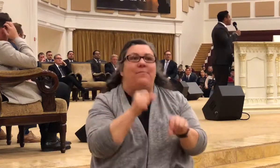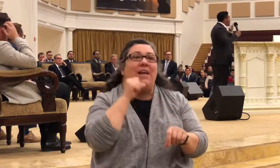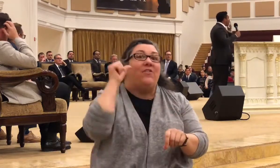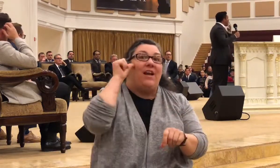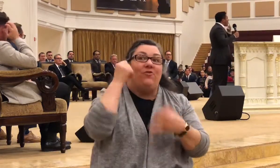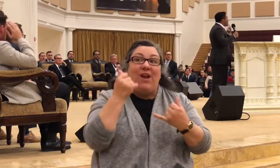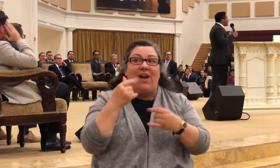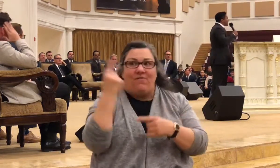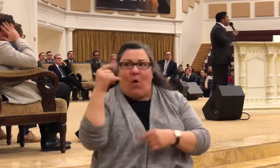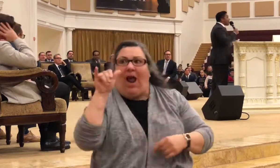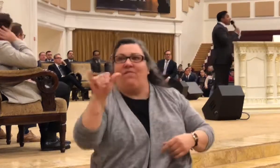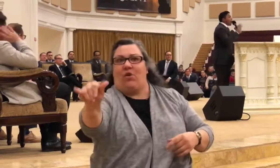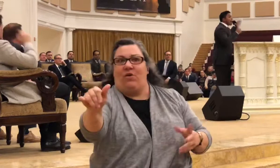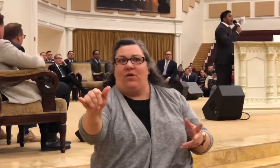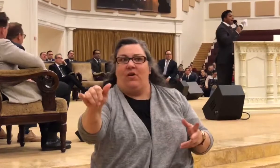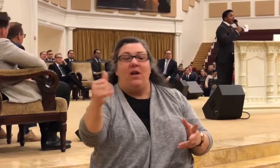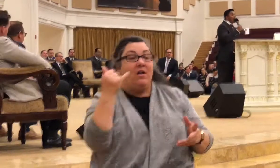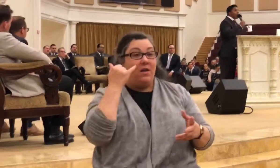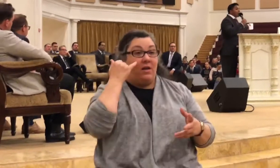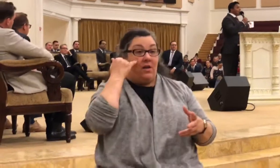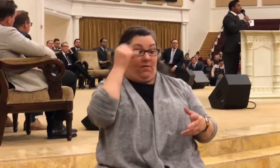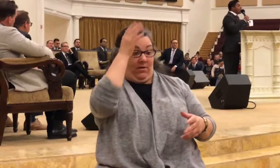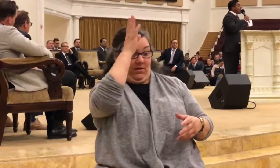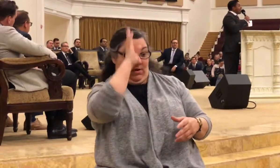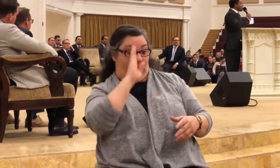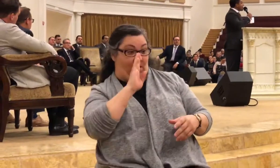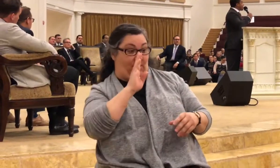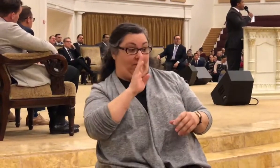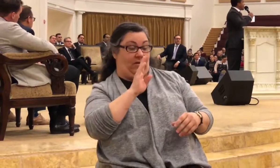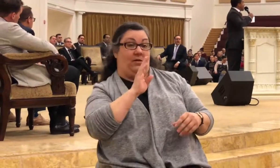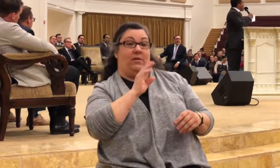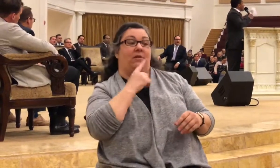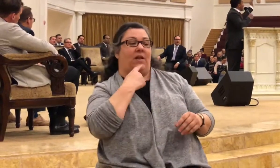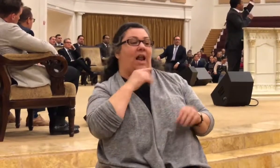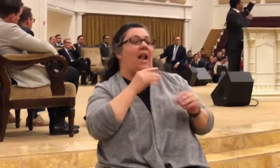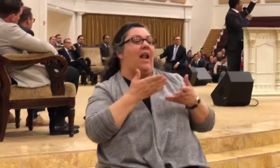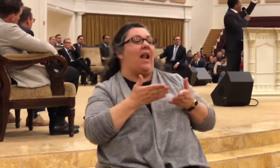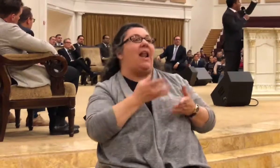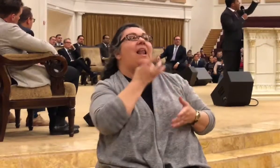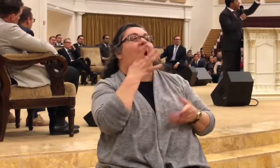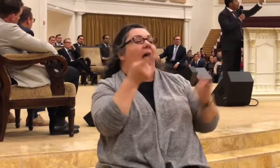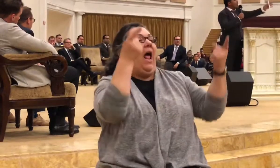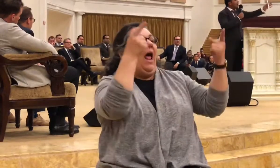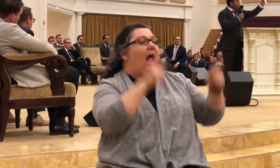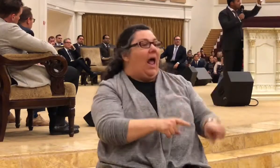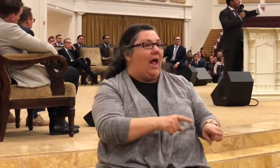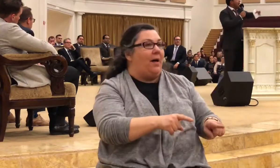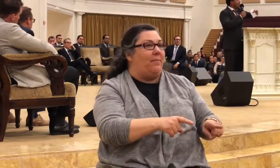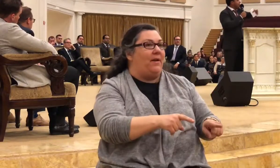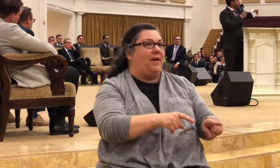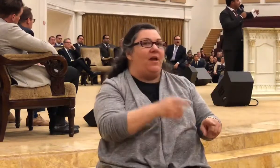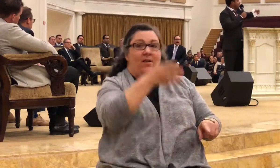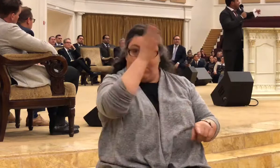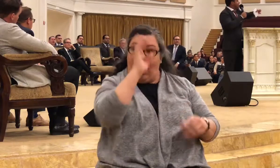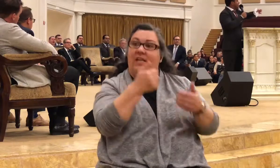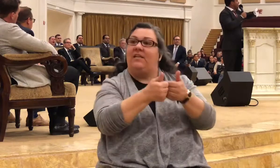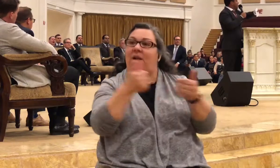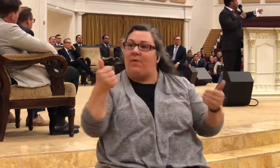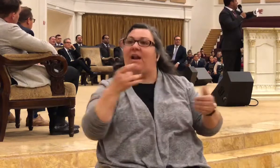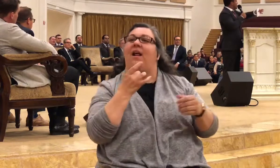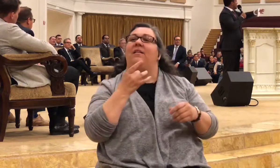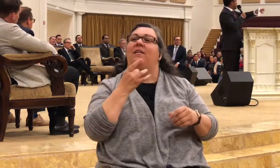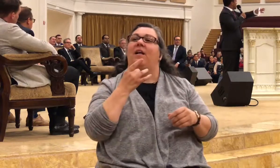forever. So if he called light out of darkness in the beginning, and he can call light out of your darkness today.